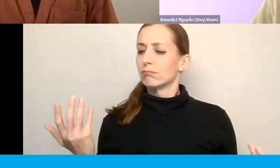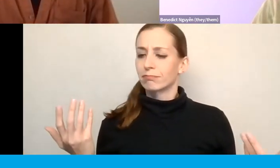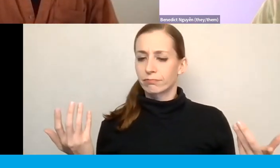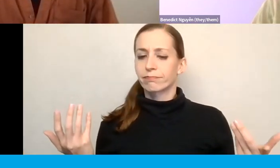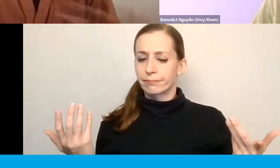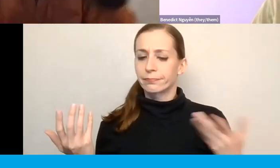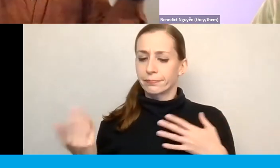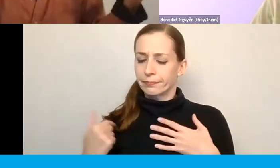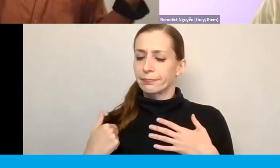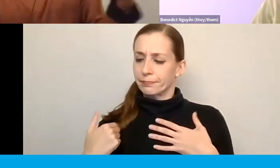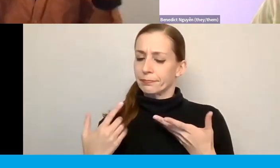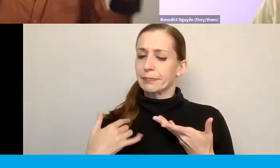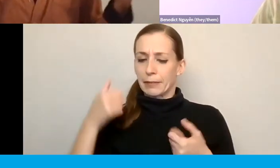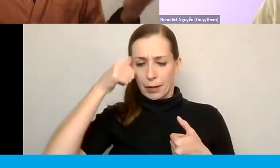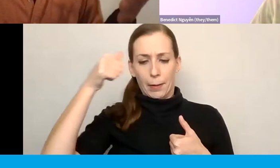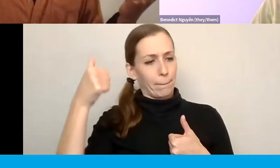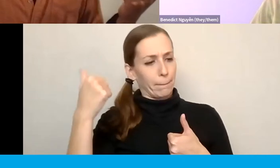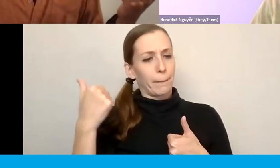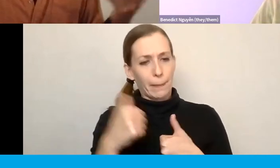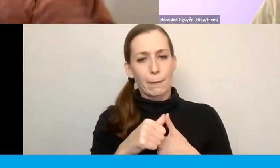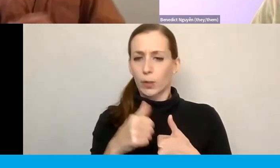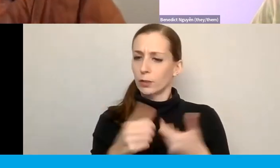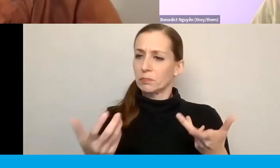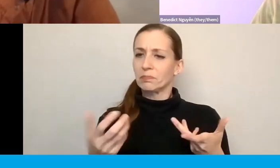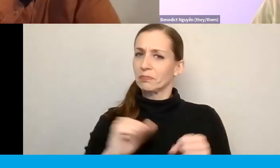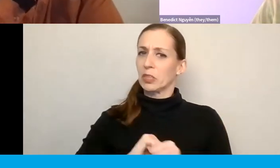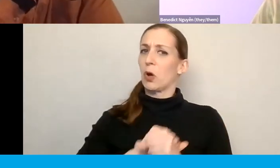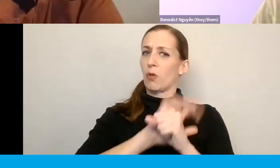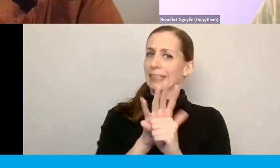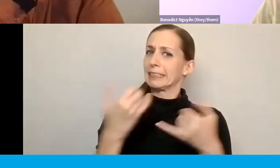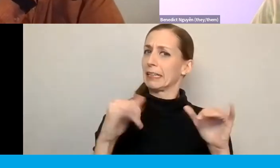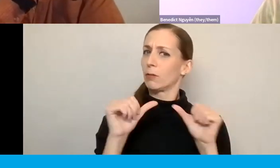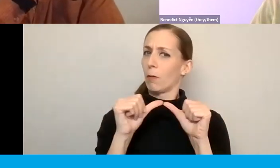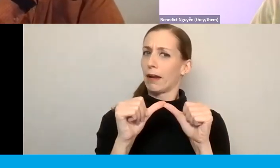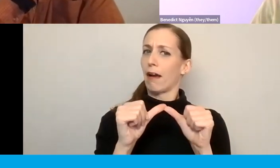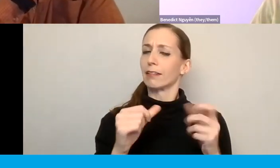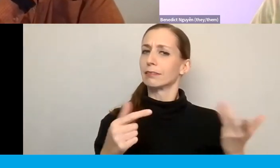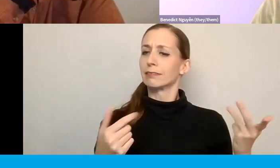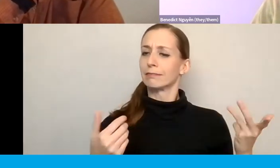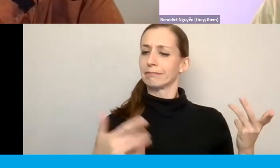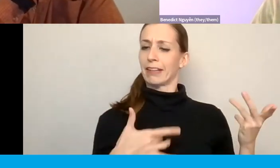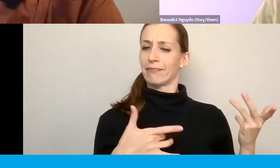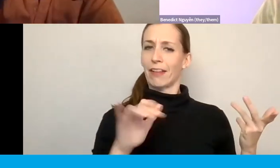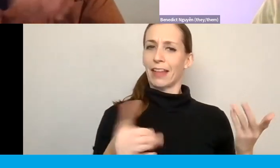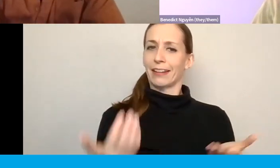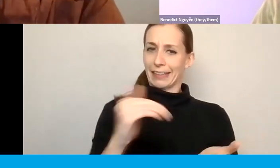serious state that we were all still existing in. And so I remember we